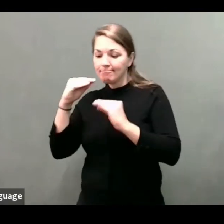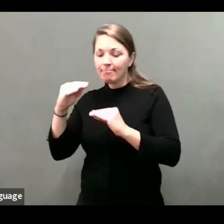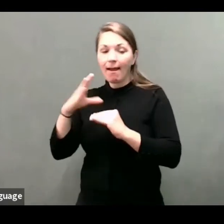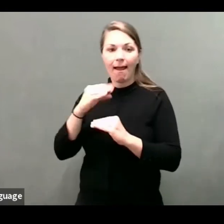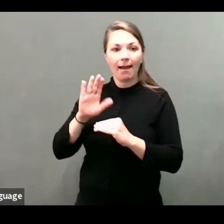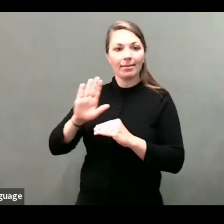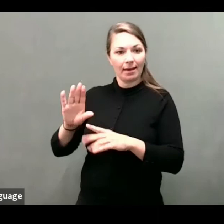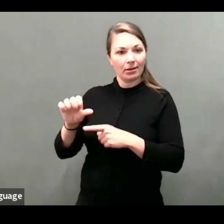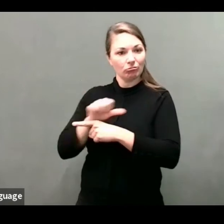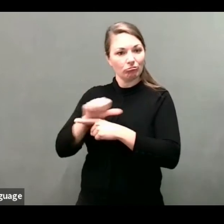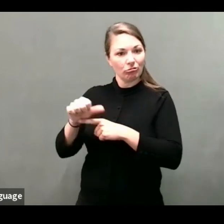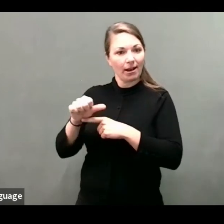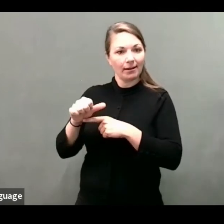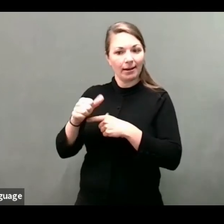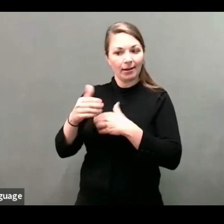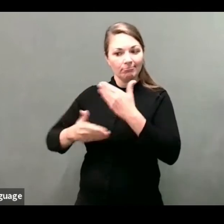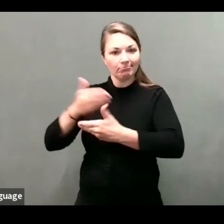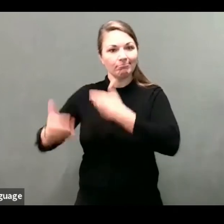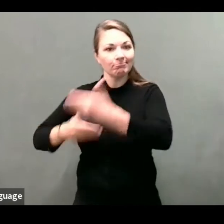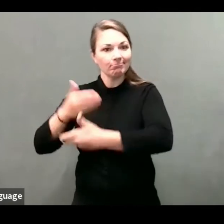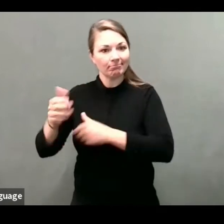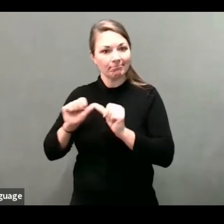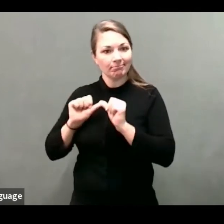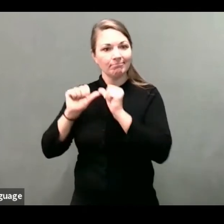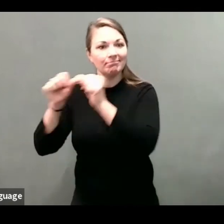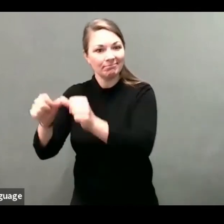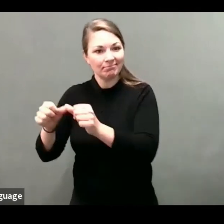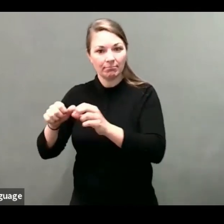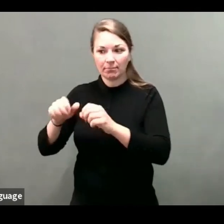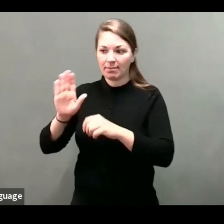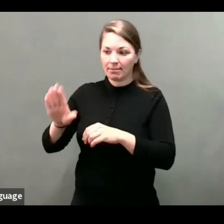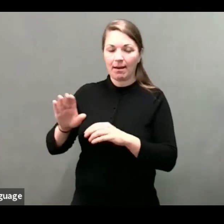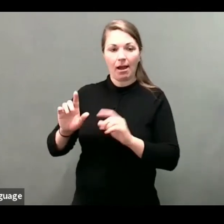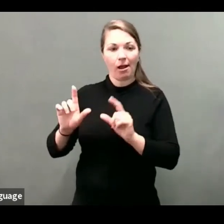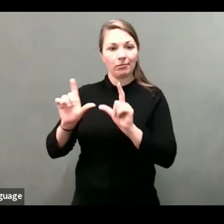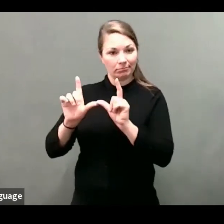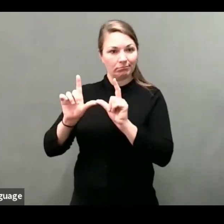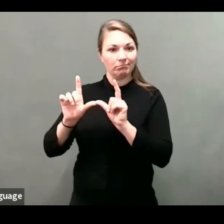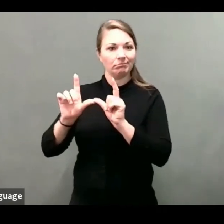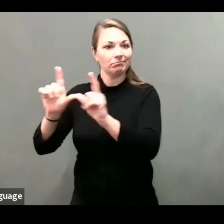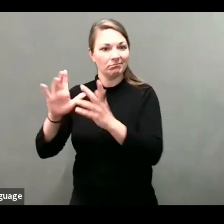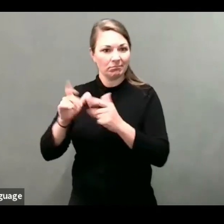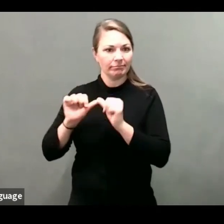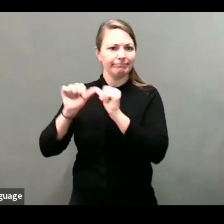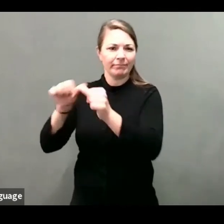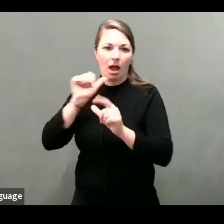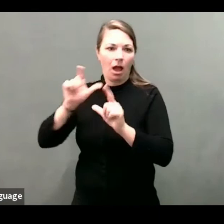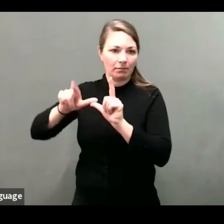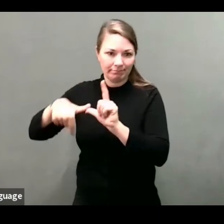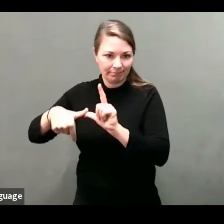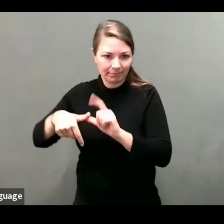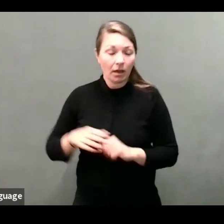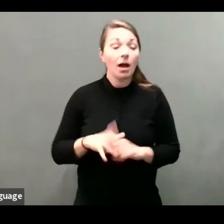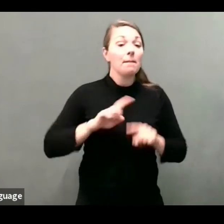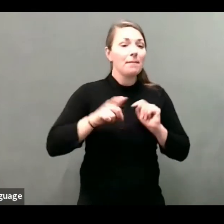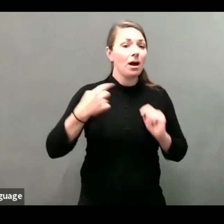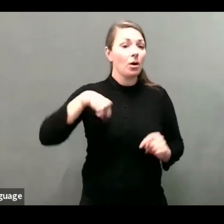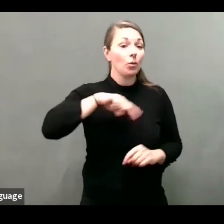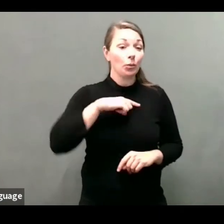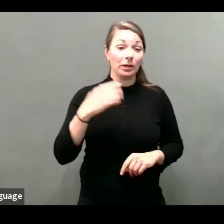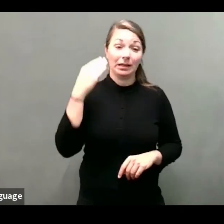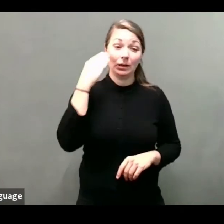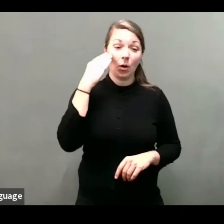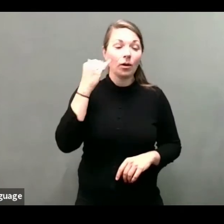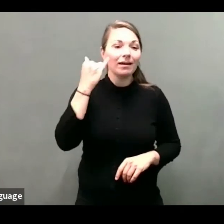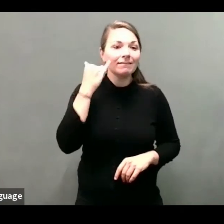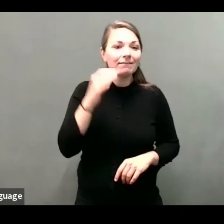of SANES to respond to sexual assault patients who present at their facility. We do know, however, that especially if